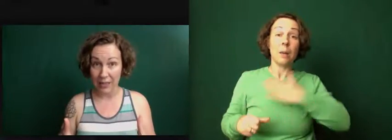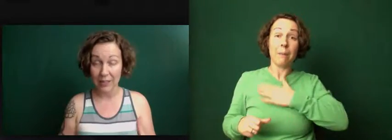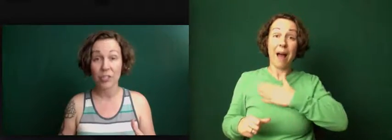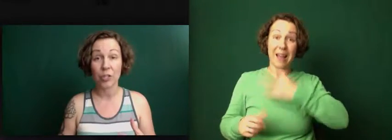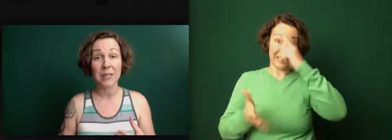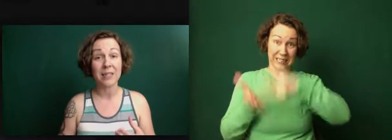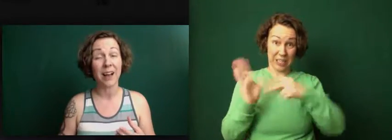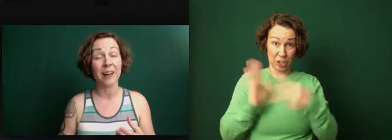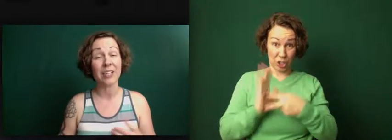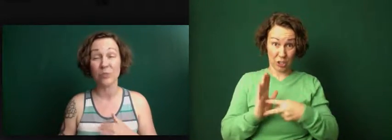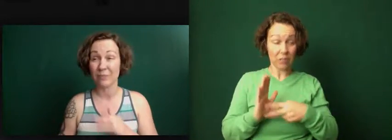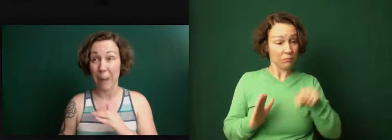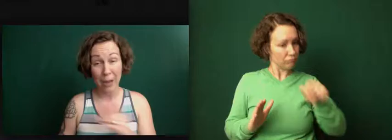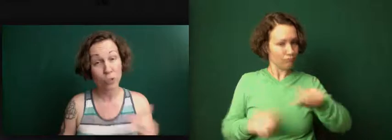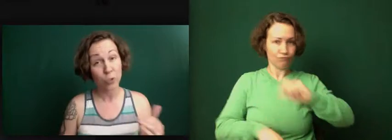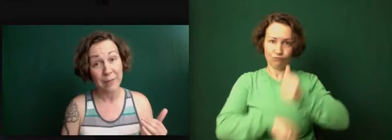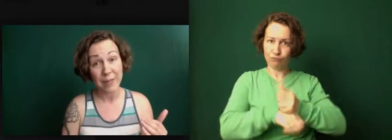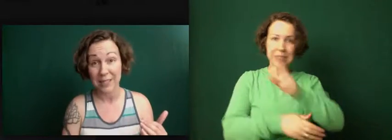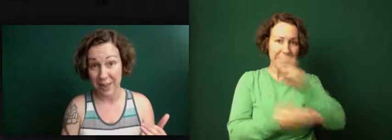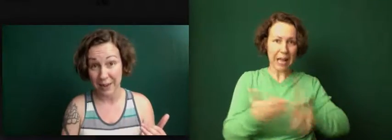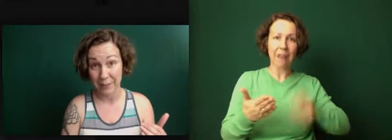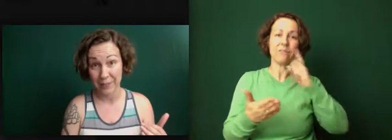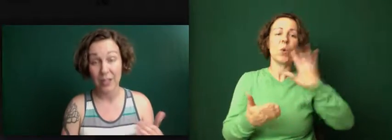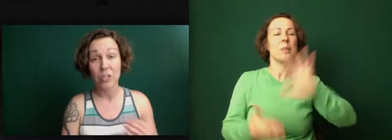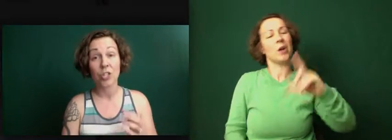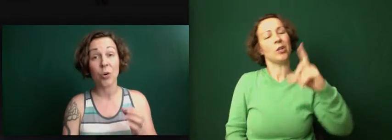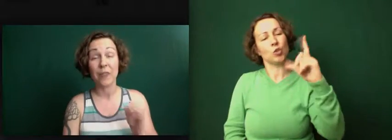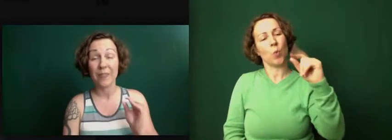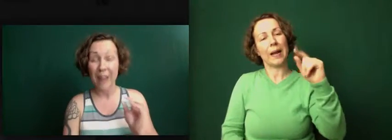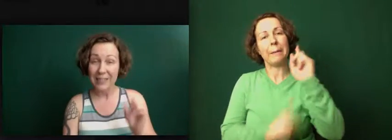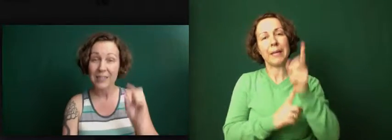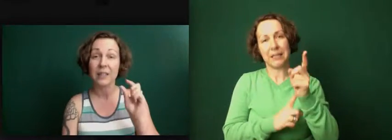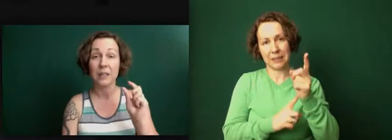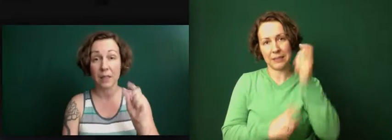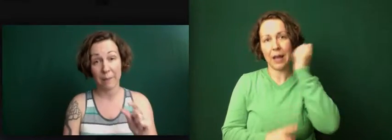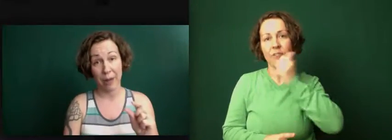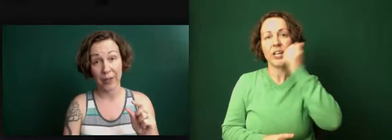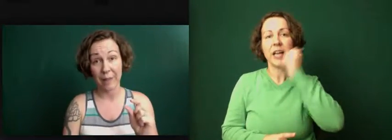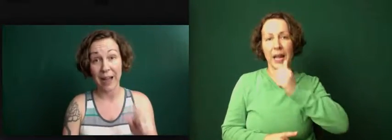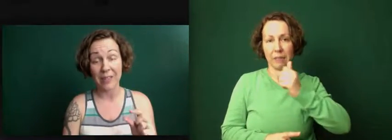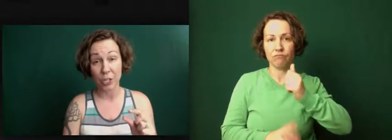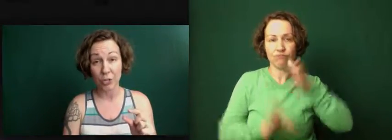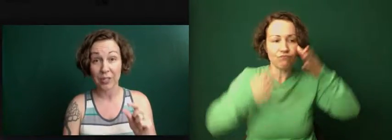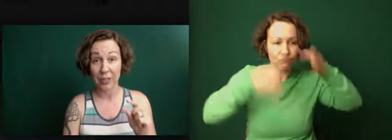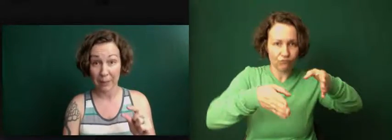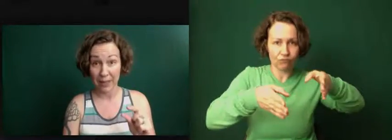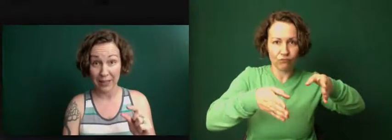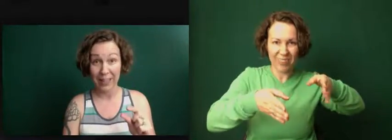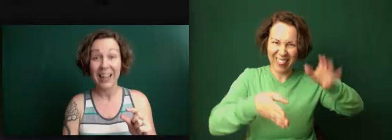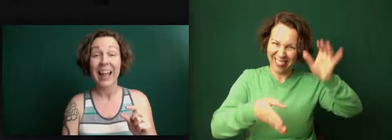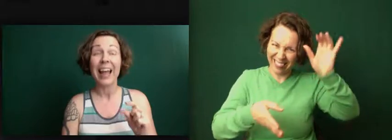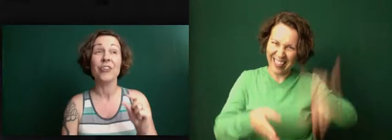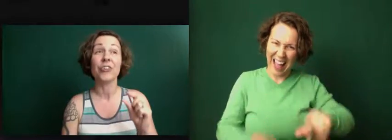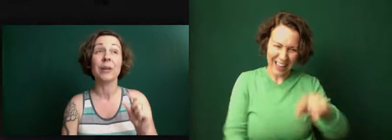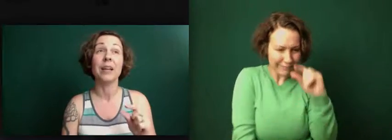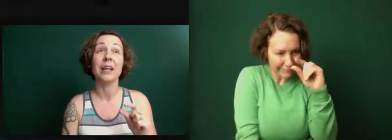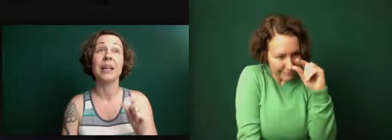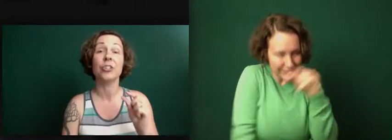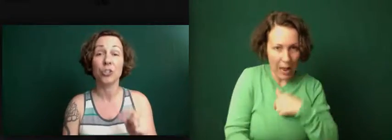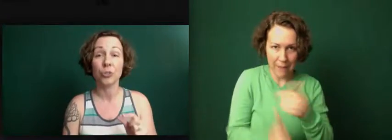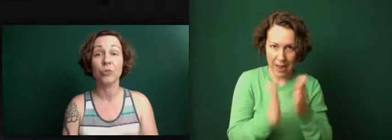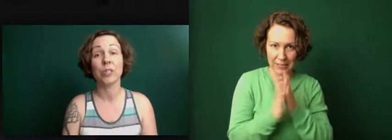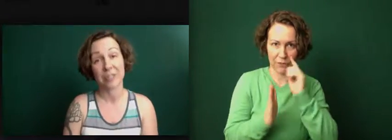is designed to be done in about 20 minutes a day. So that's the amount that I'm asking you to commit, and